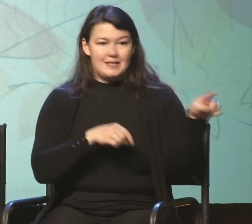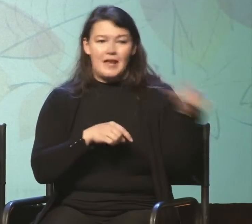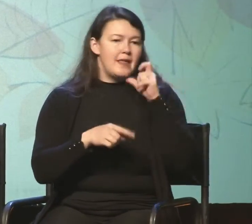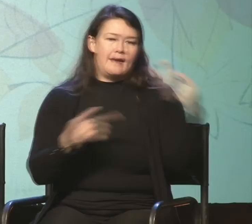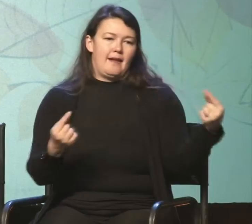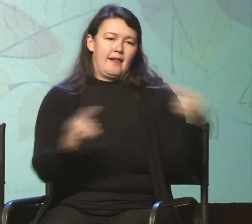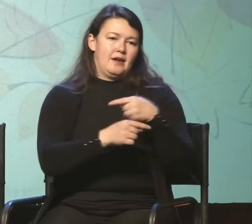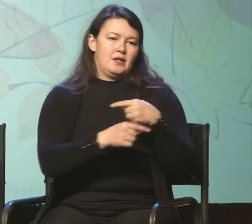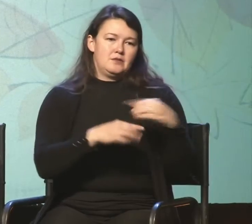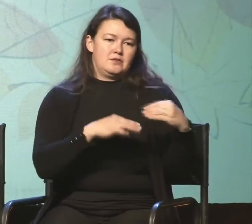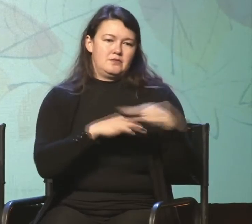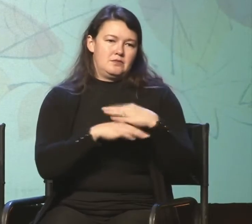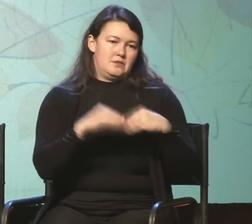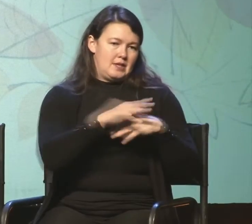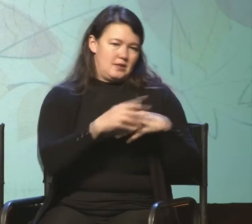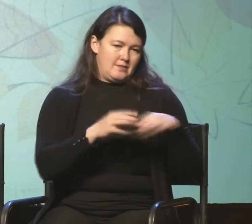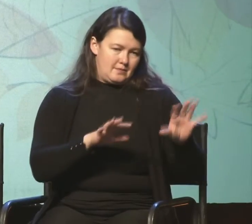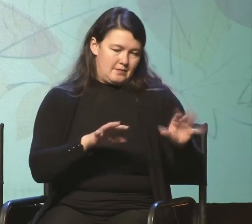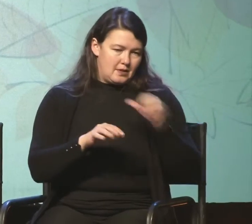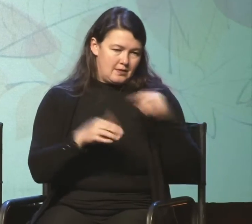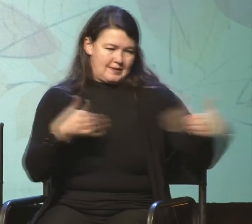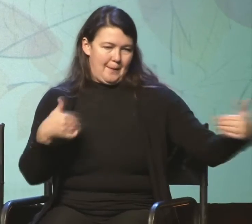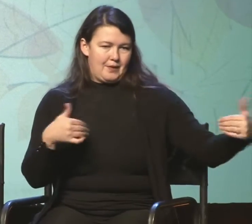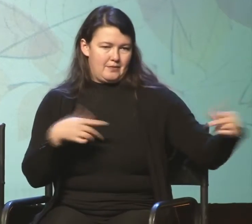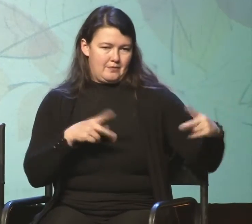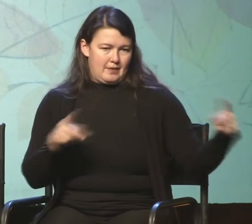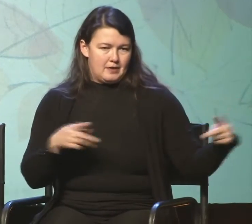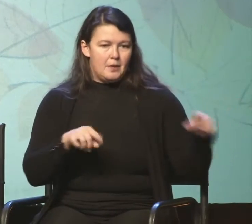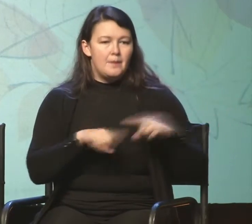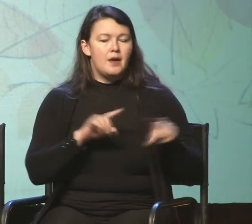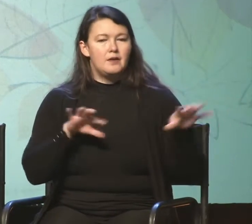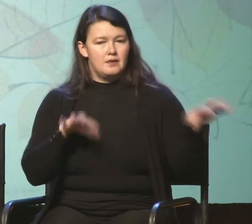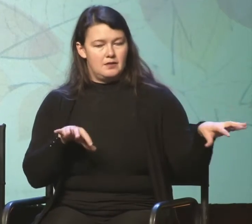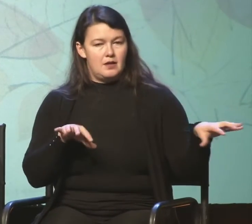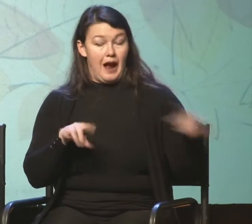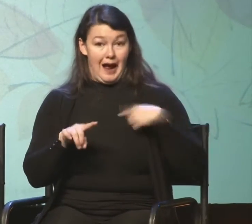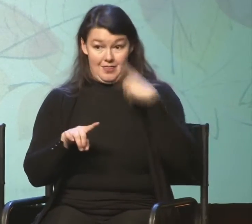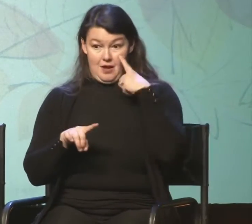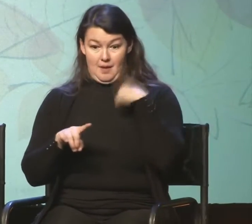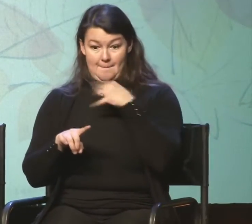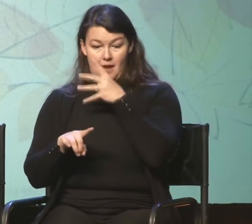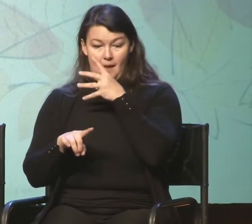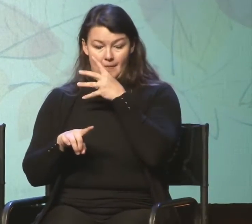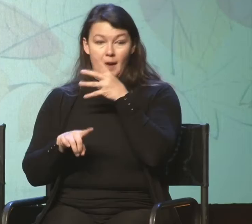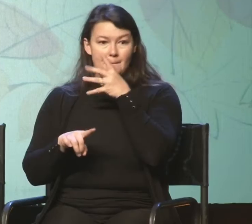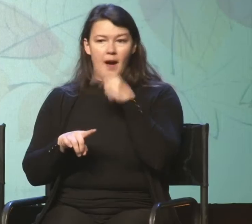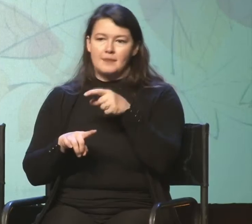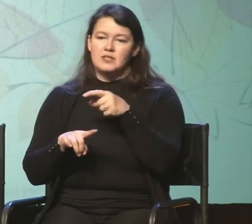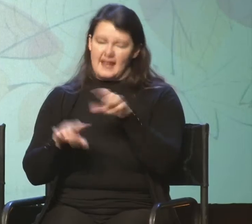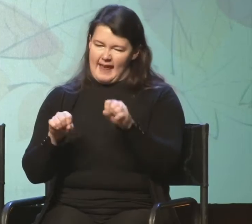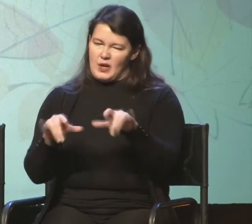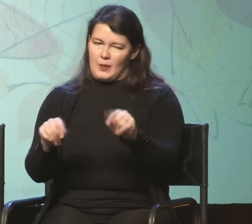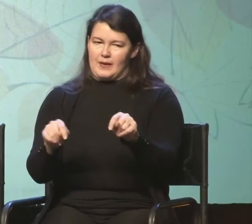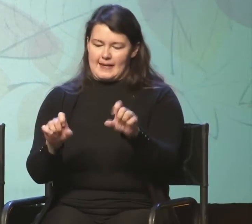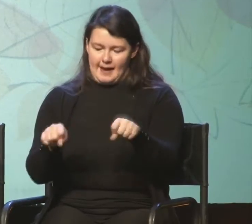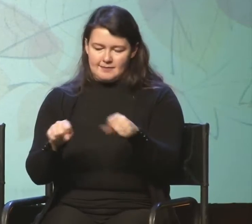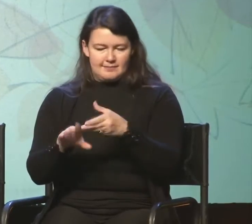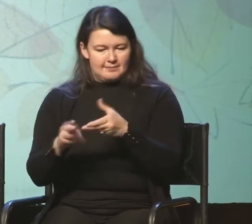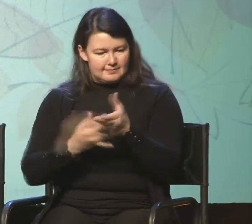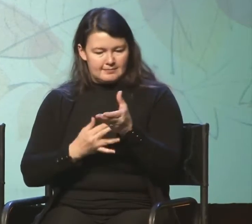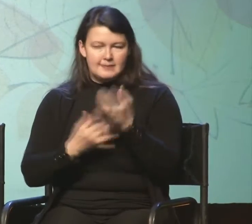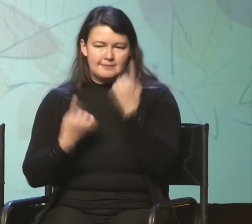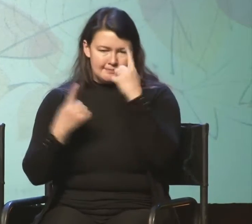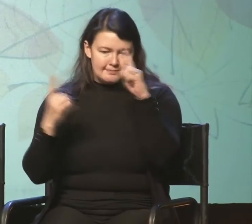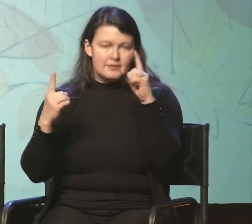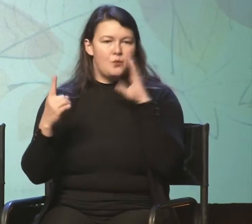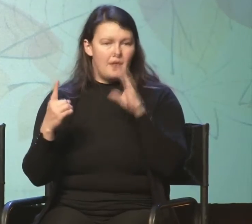but that we really thought my mom, like, okay, she's got this. Like, she's going to come